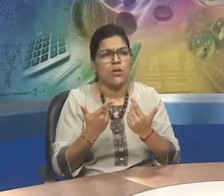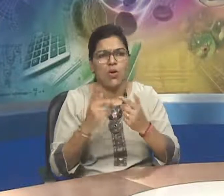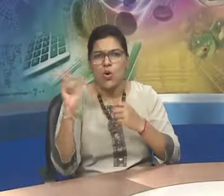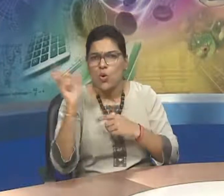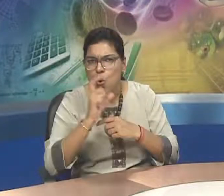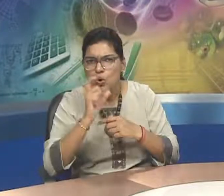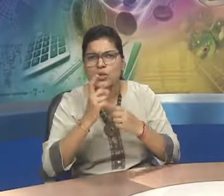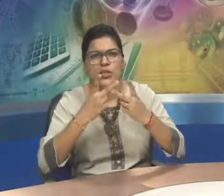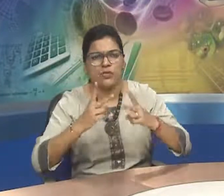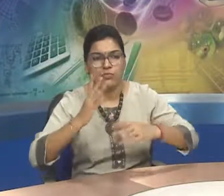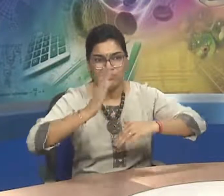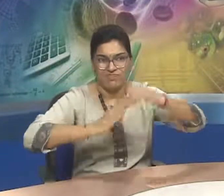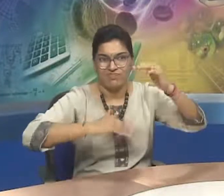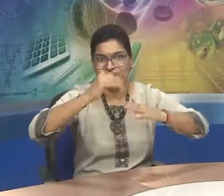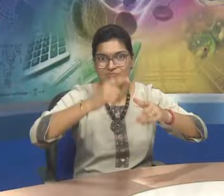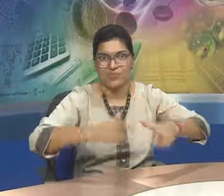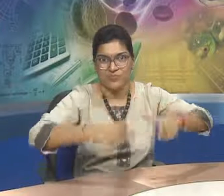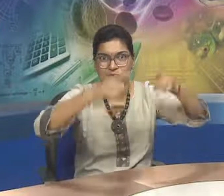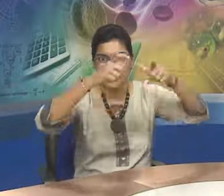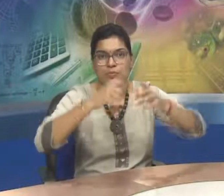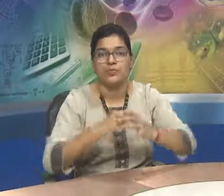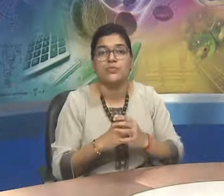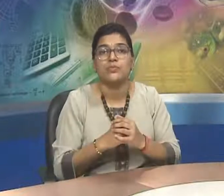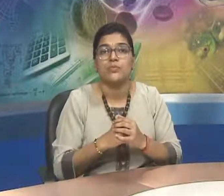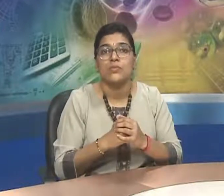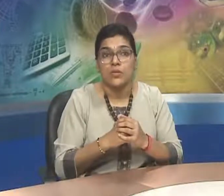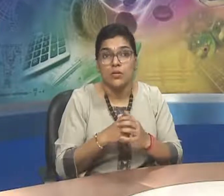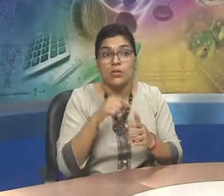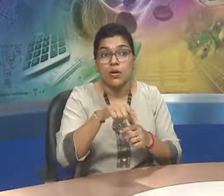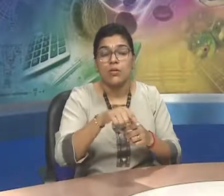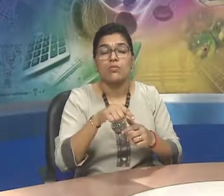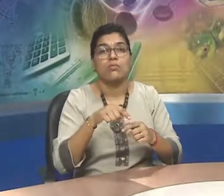that no religious education can be imparted